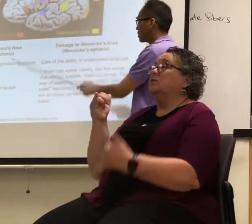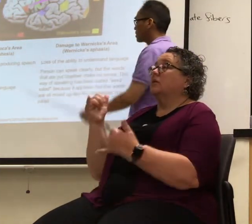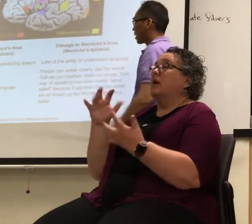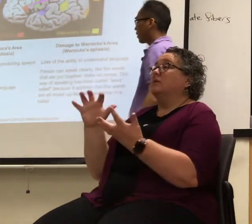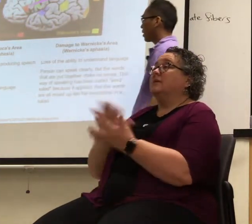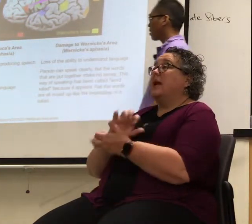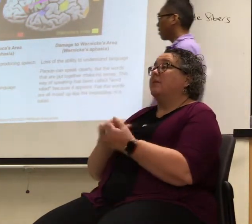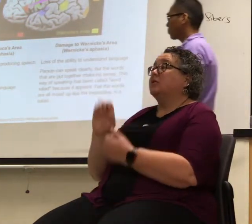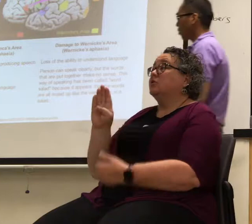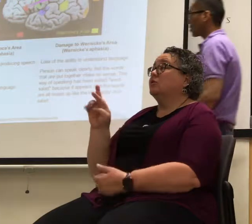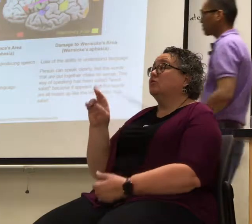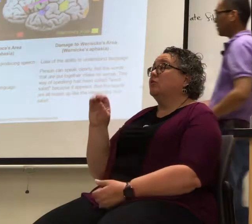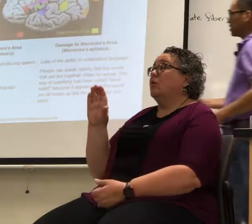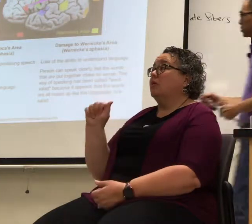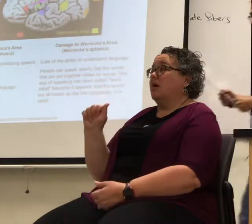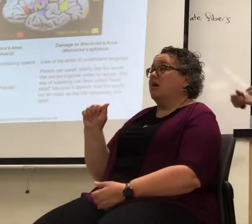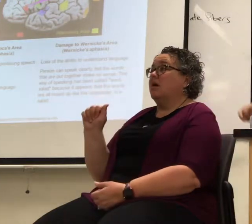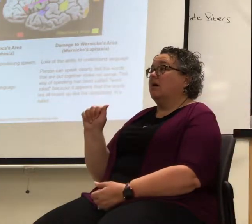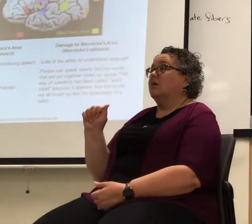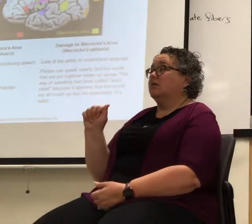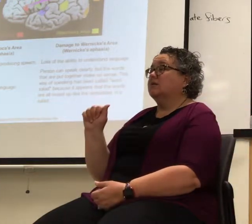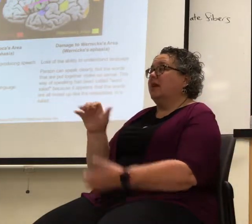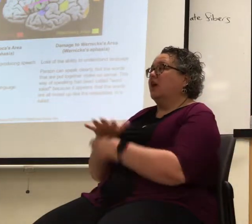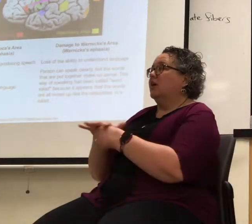to Broca's area, I call it Broca's aphasia.